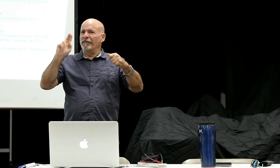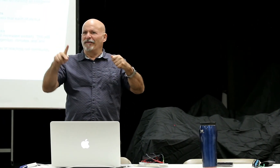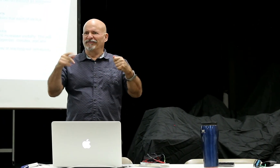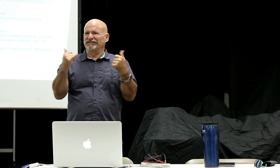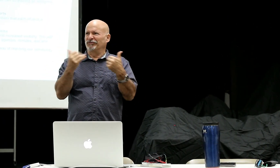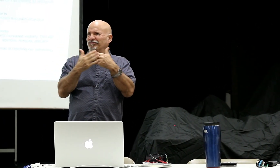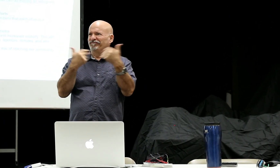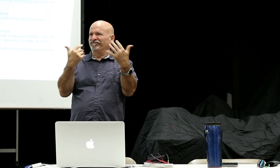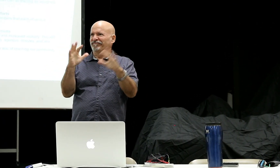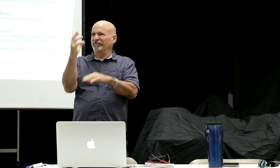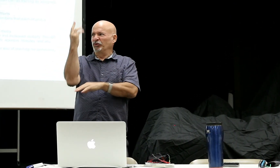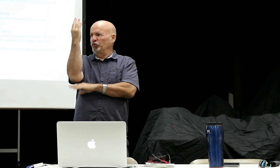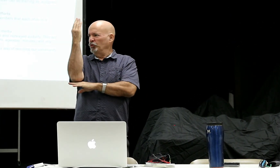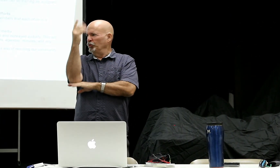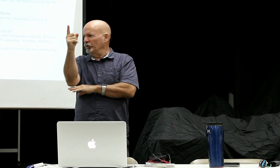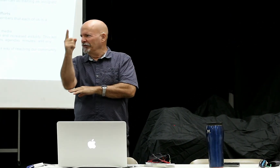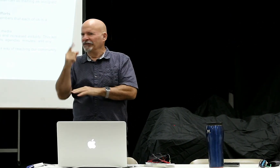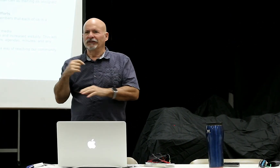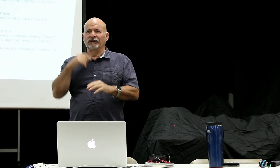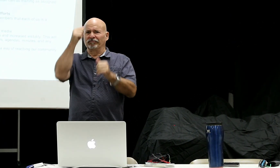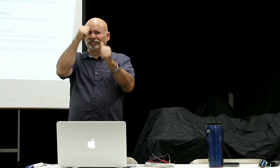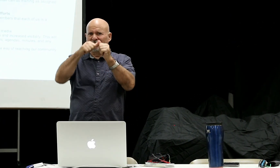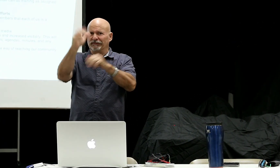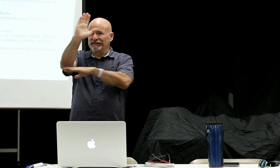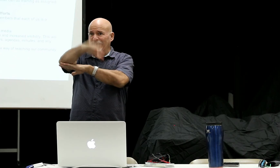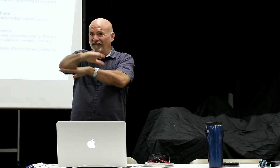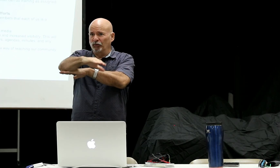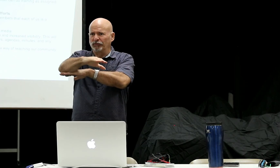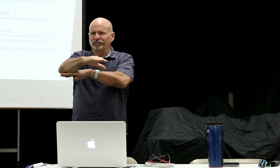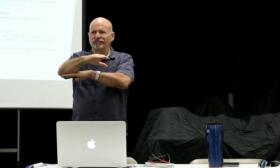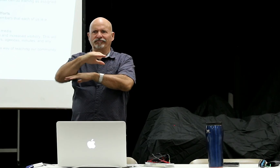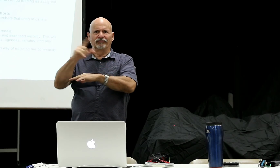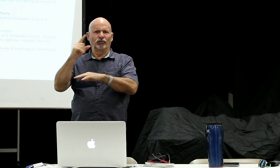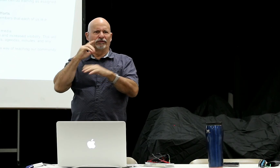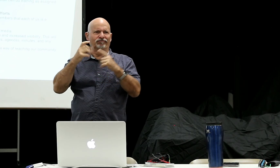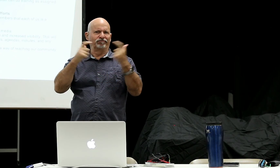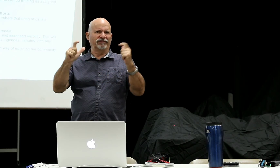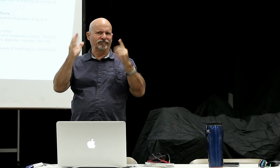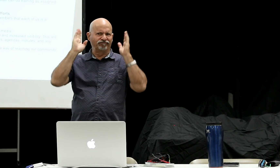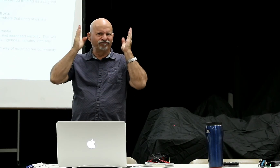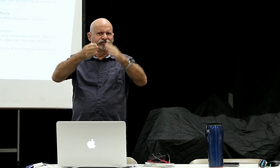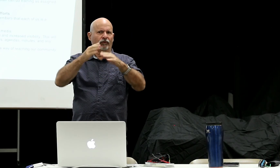location, date, I think would help. Just my 2 cents, one thing that I noticed.